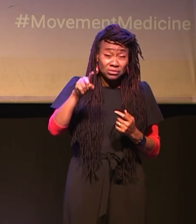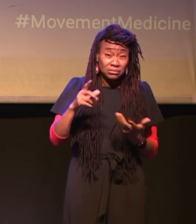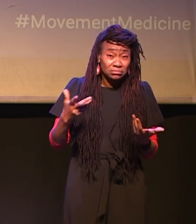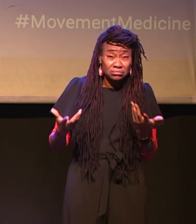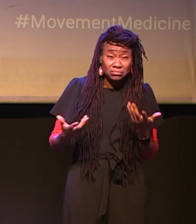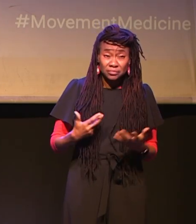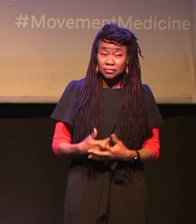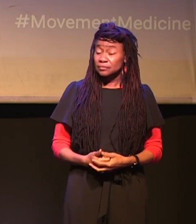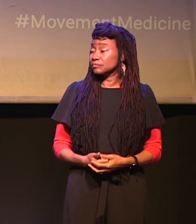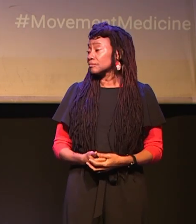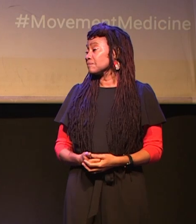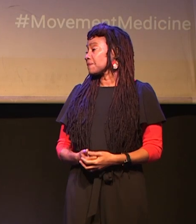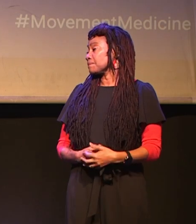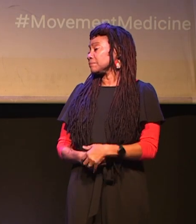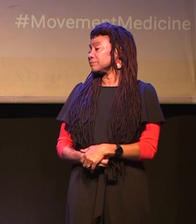First question?